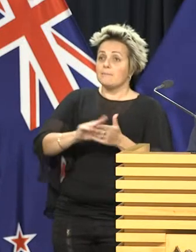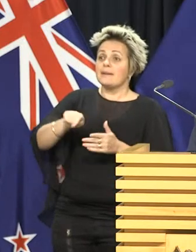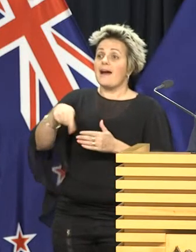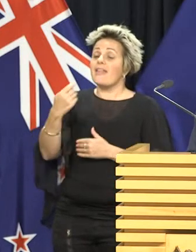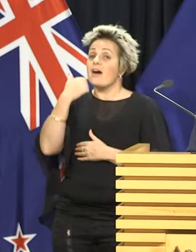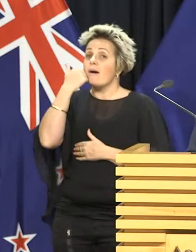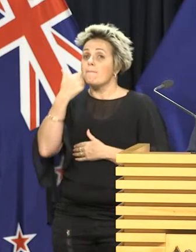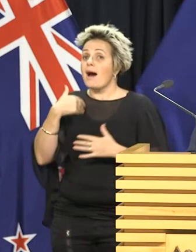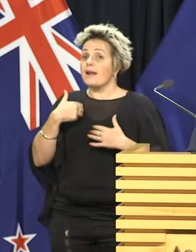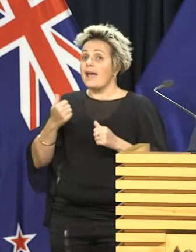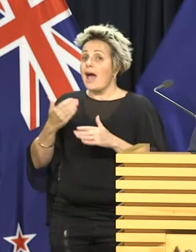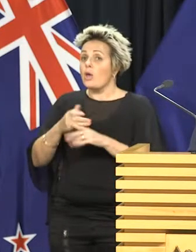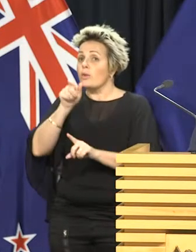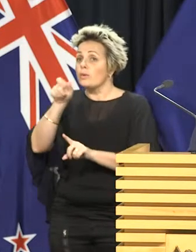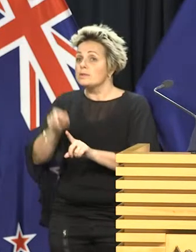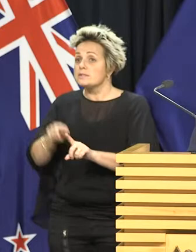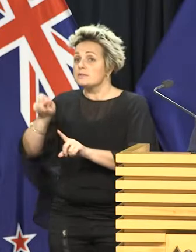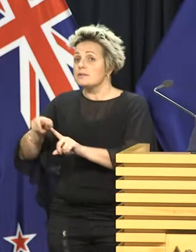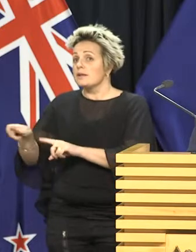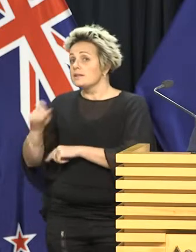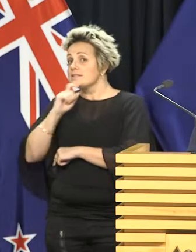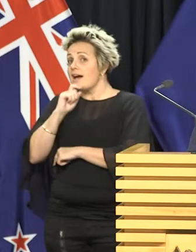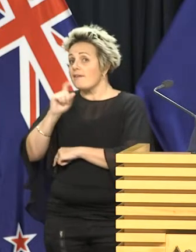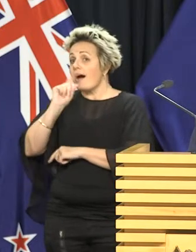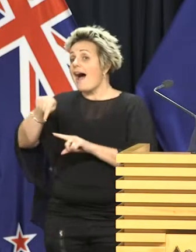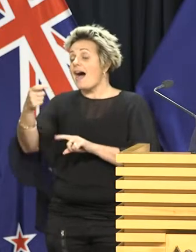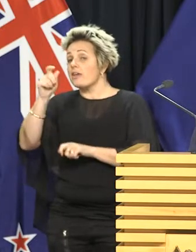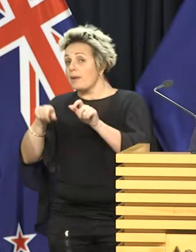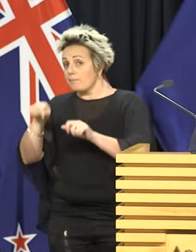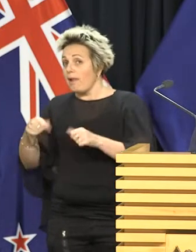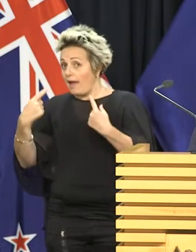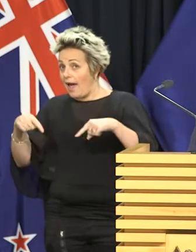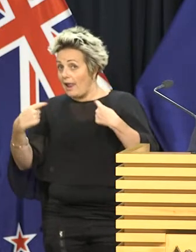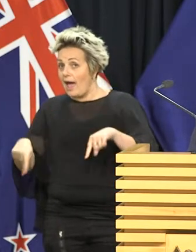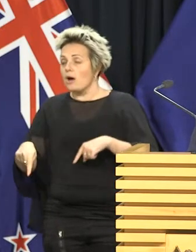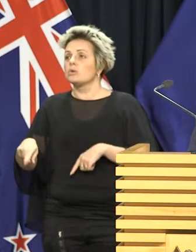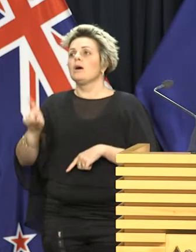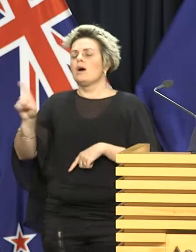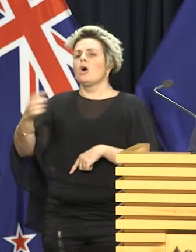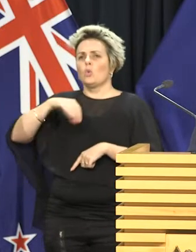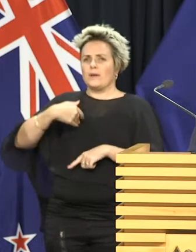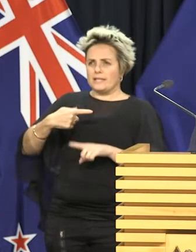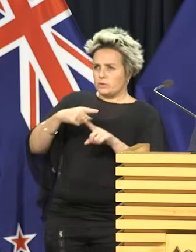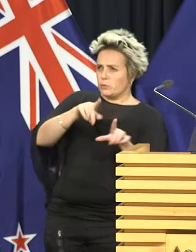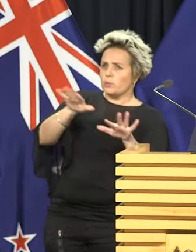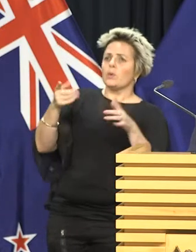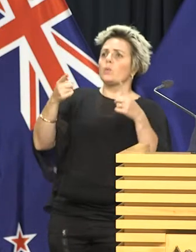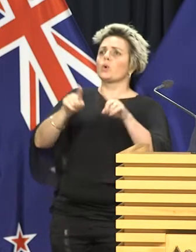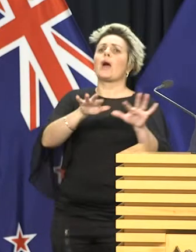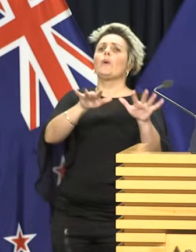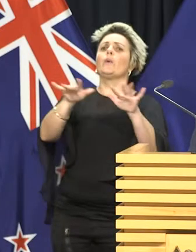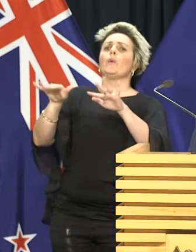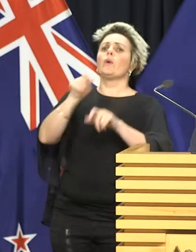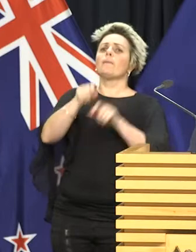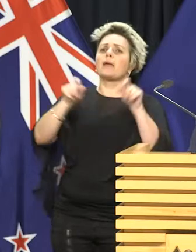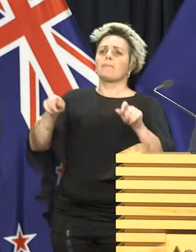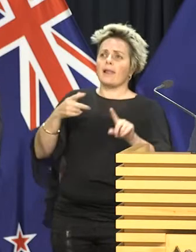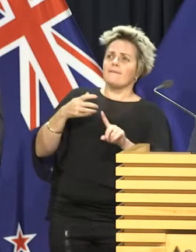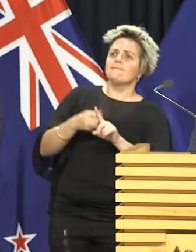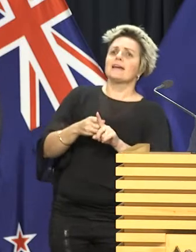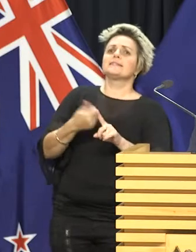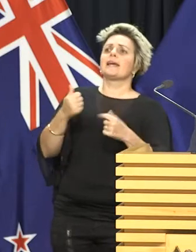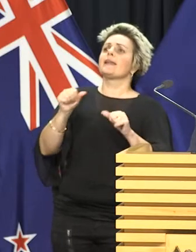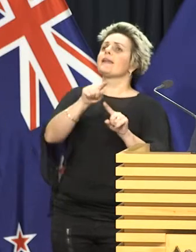Māori health workers to administer the vaccine? Well, like I said, we've got to identify those people with those Māori health providers. We're going to do our best to